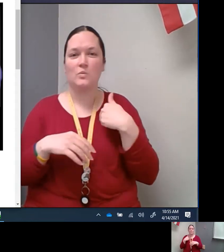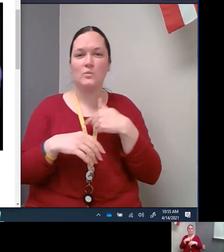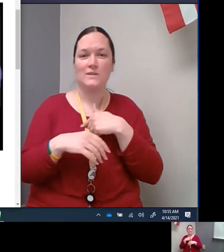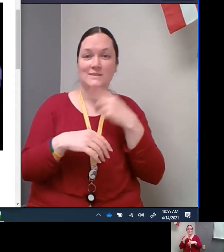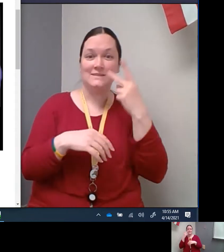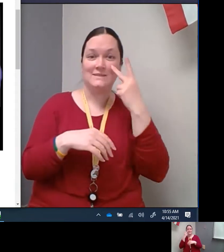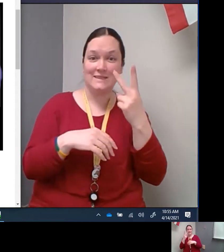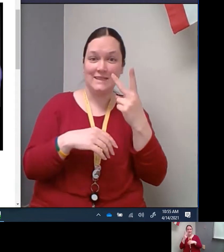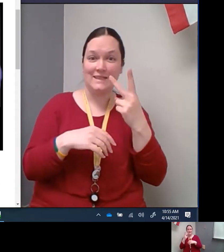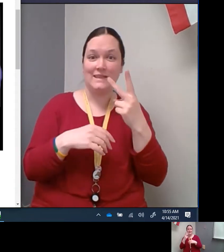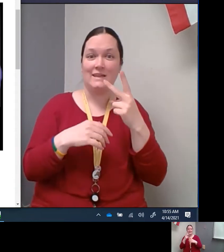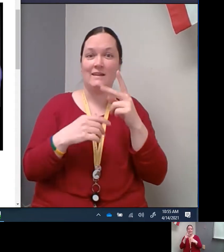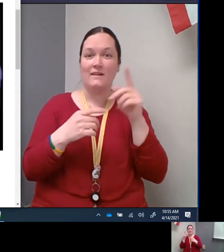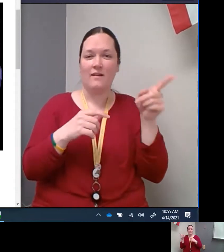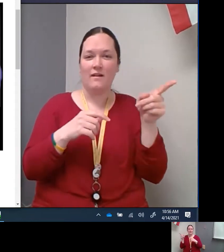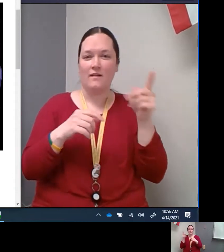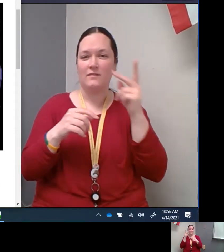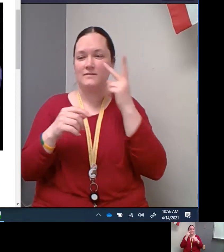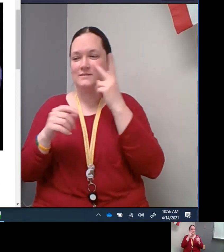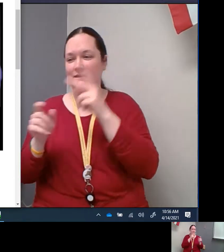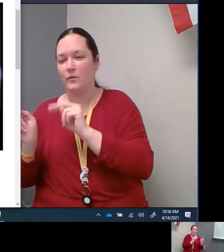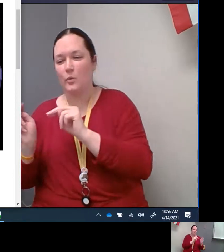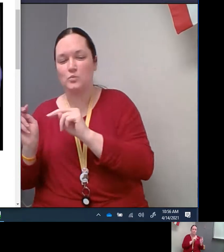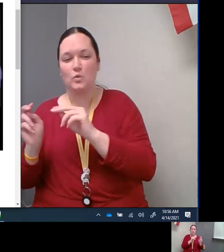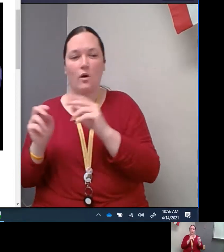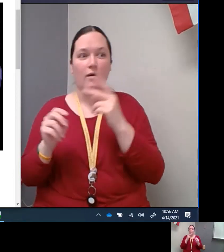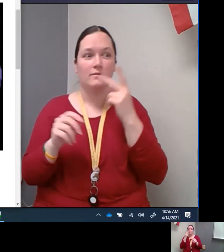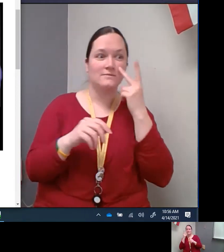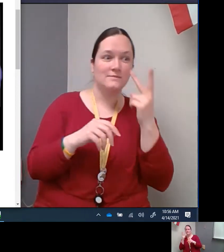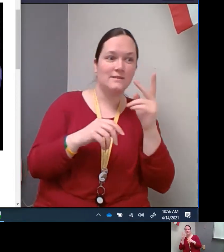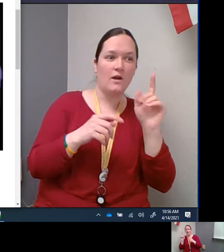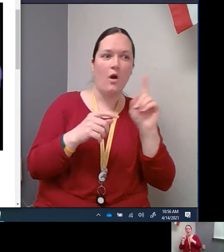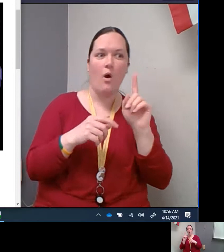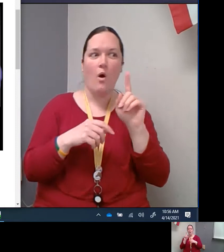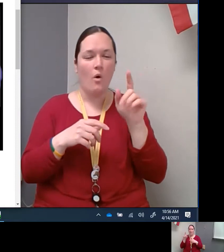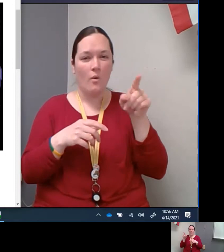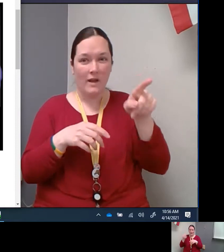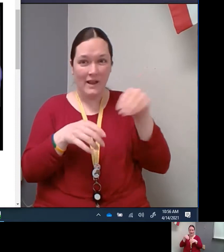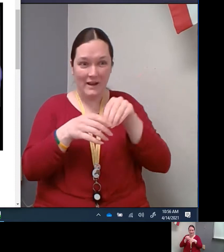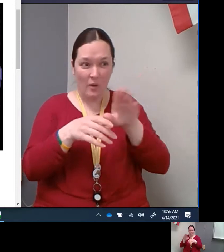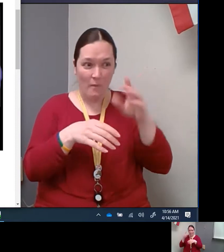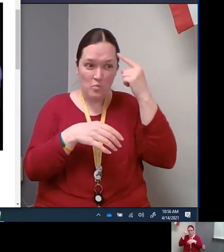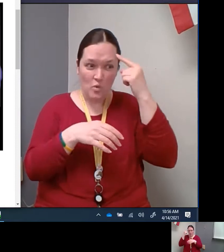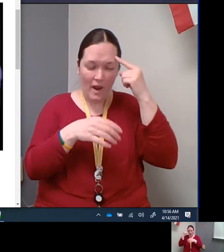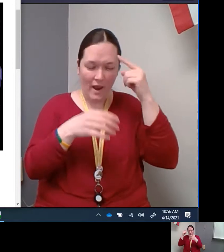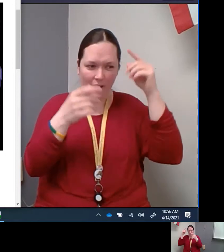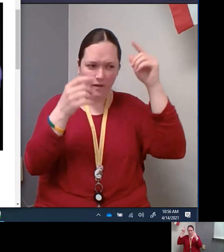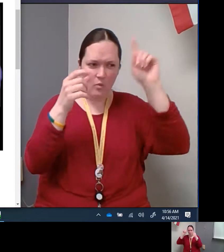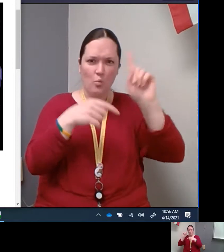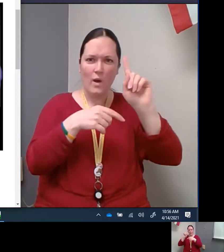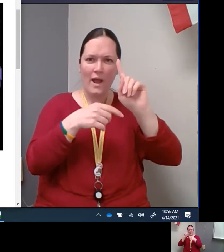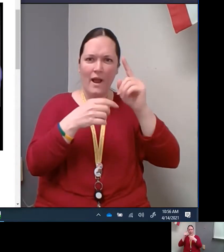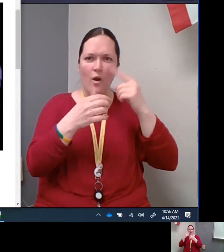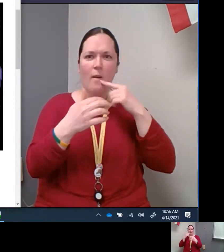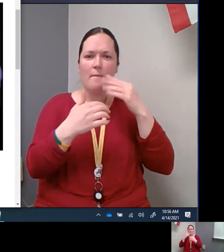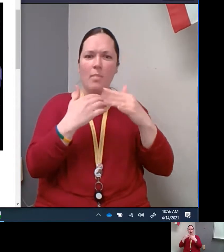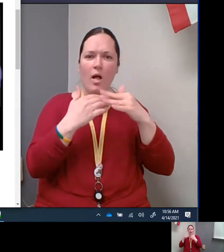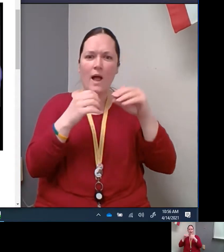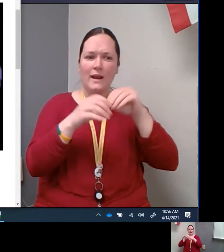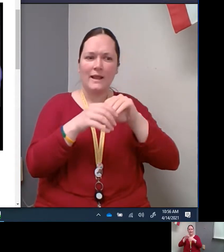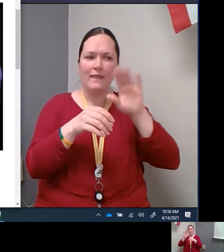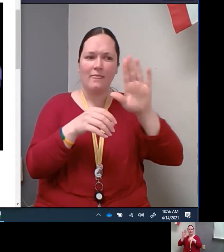is as those images are switching back and forth, we can start to see where blood is flowing around in the brain, and we can start to figure out what the different parts